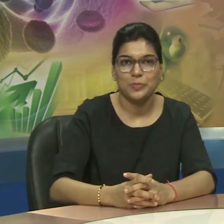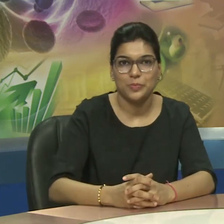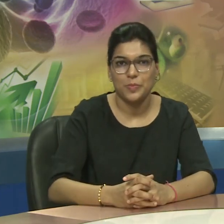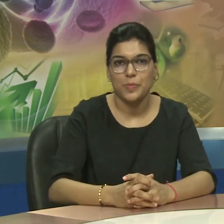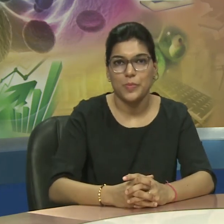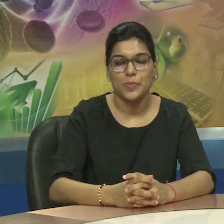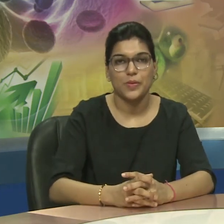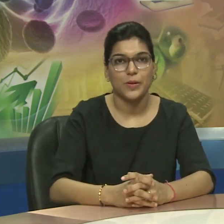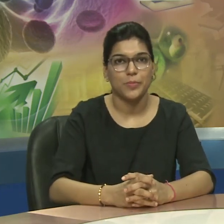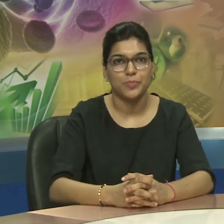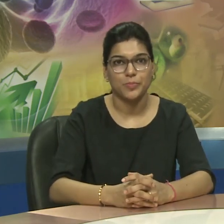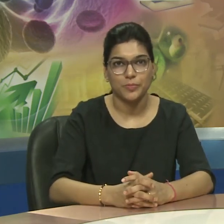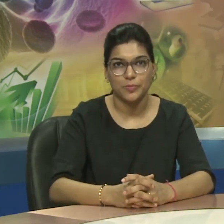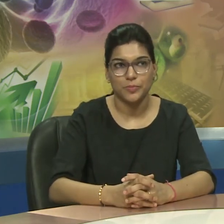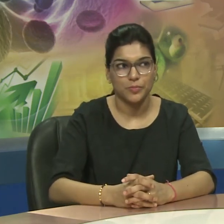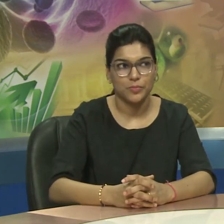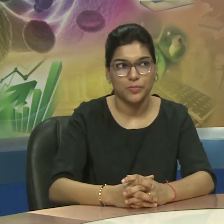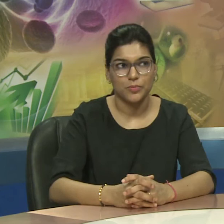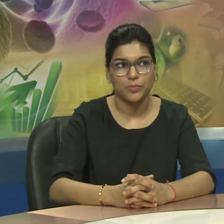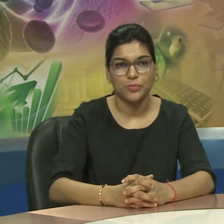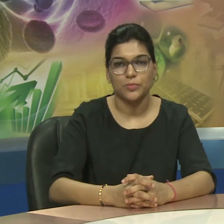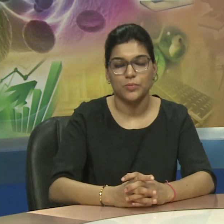of insured, whichever is lesser.